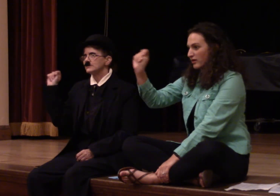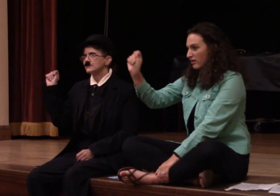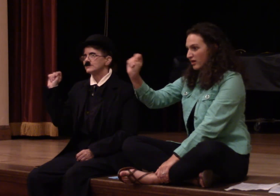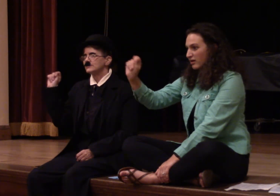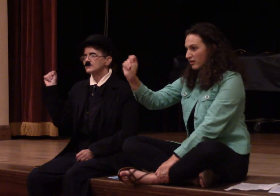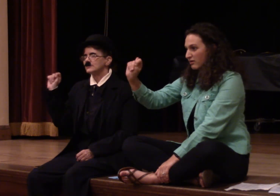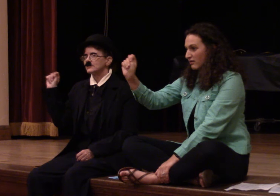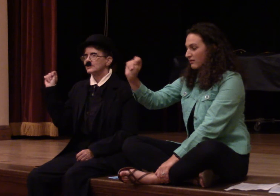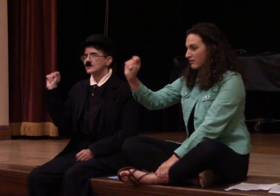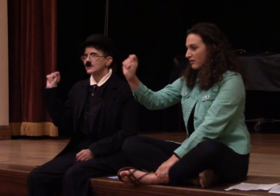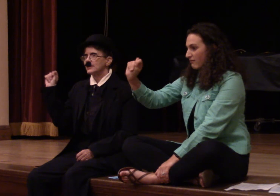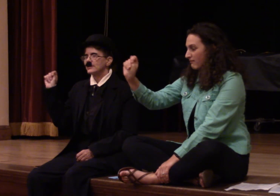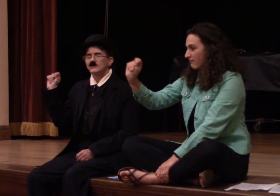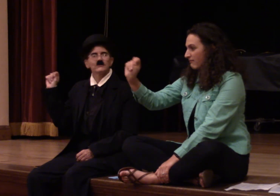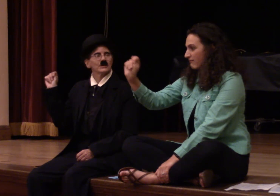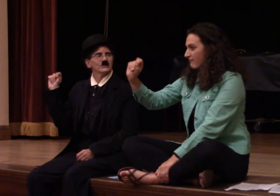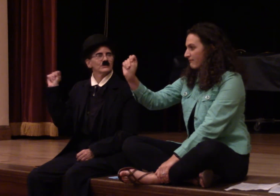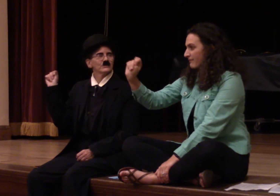think. Oh. Yep. Tea.